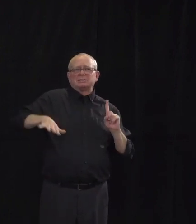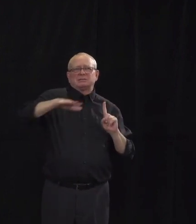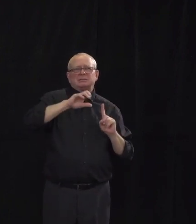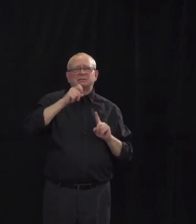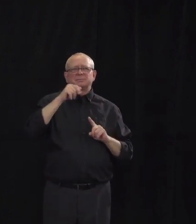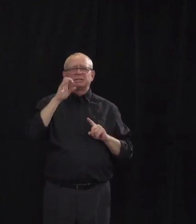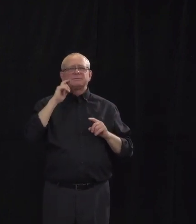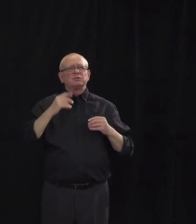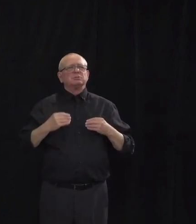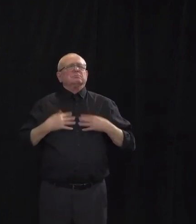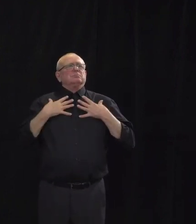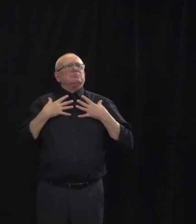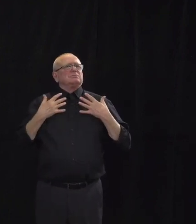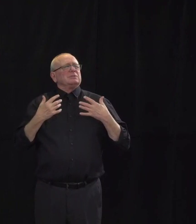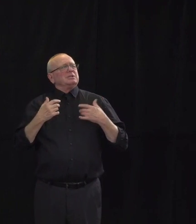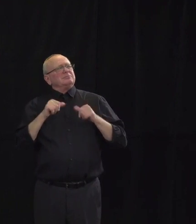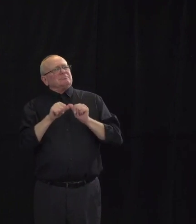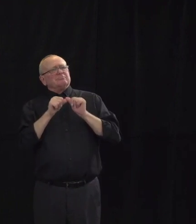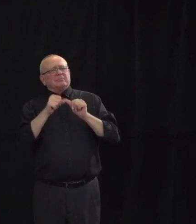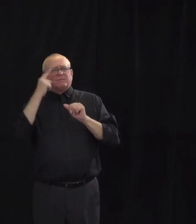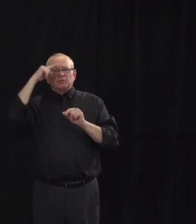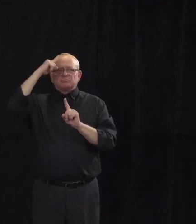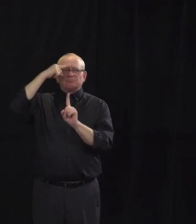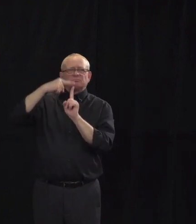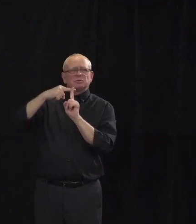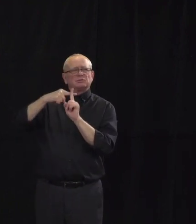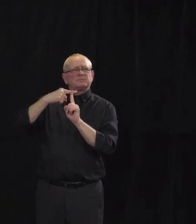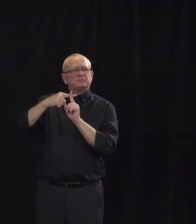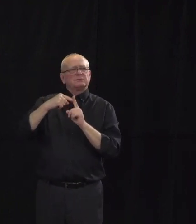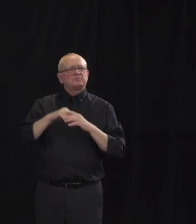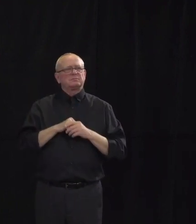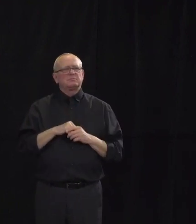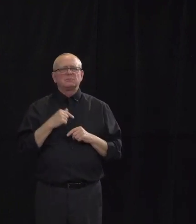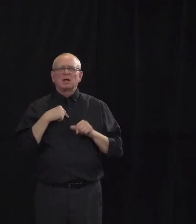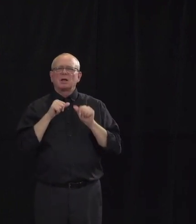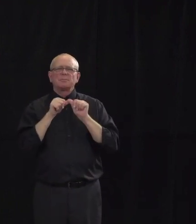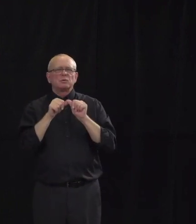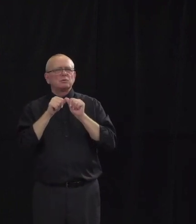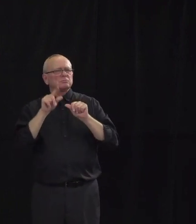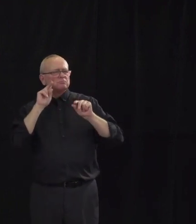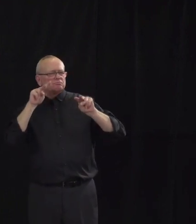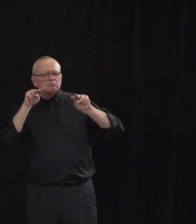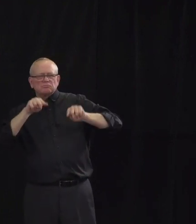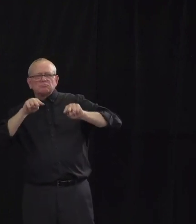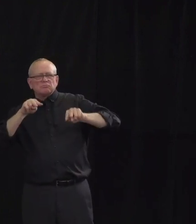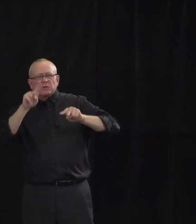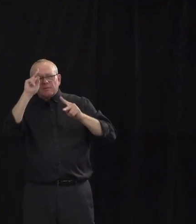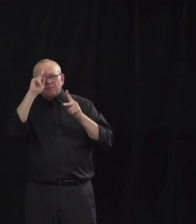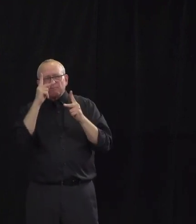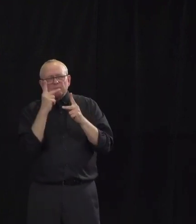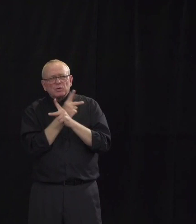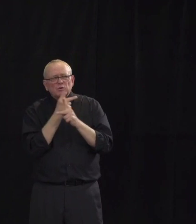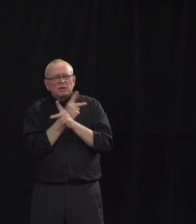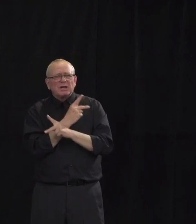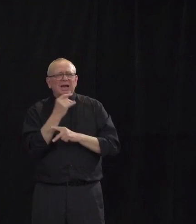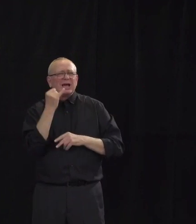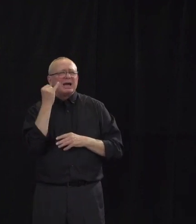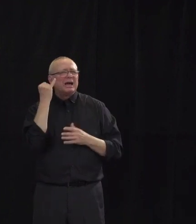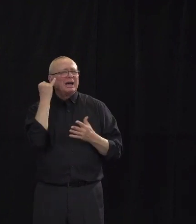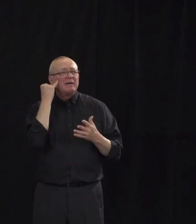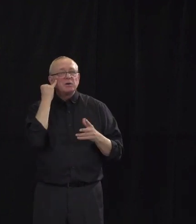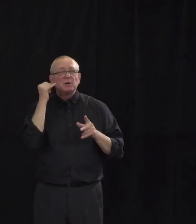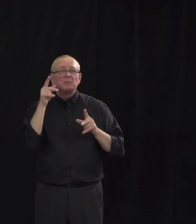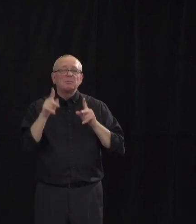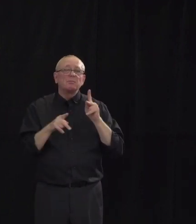doing and taking steps in the future if we're seeing other areas of the province seeing the same level of abuse that we saw in places like Kananaskis this